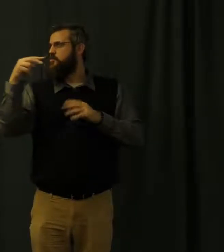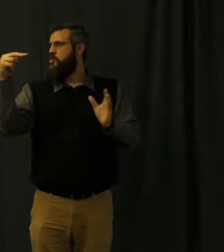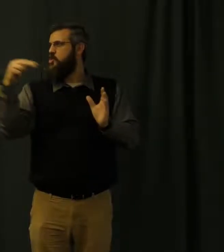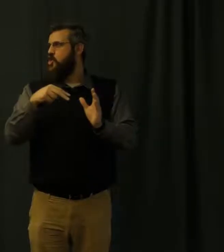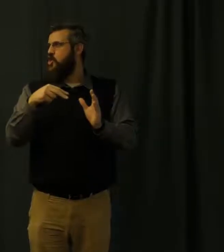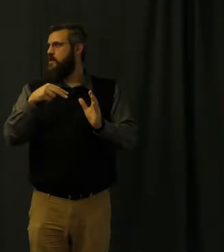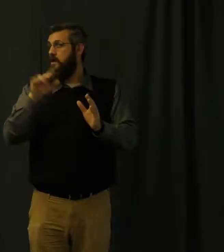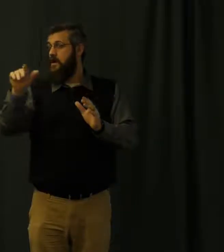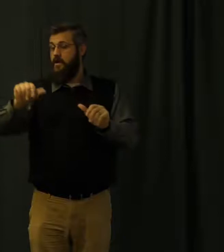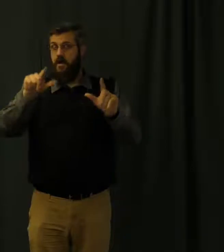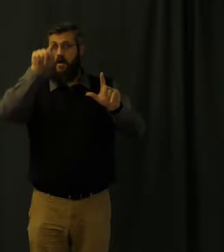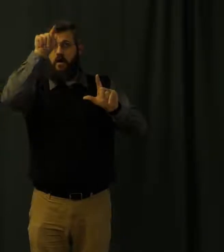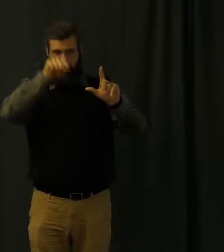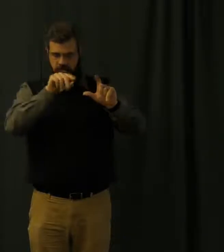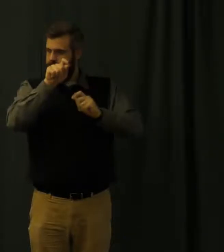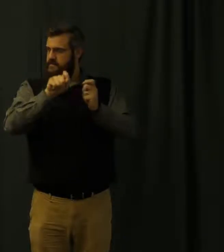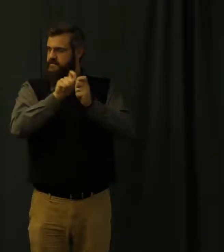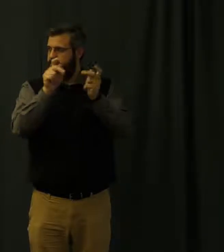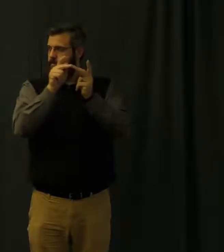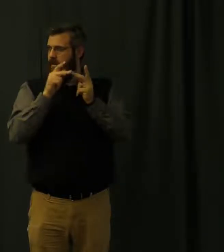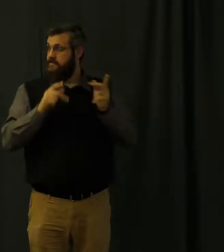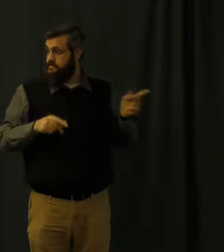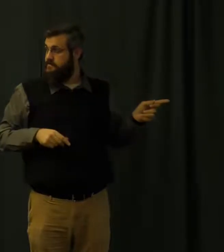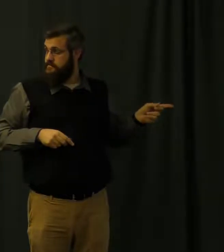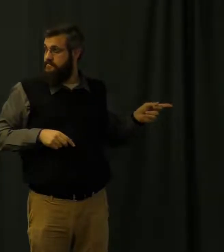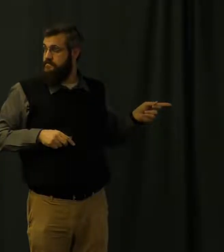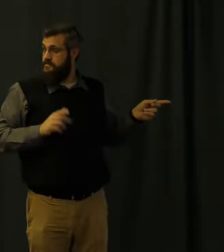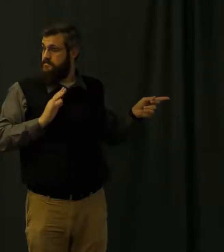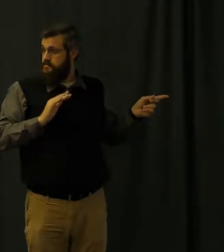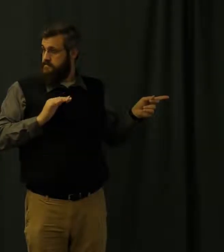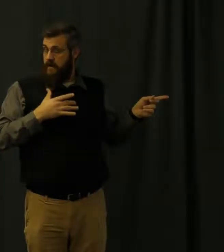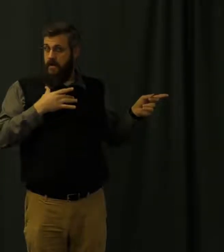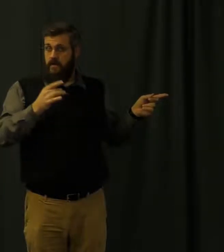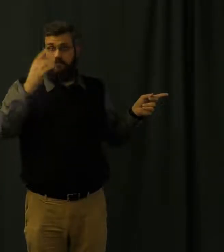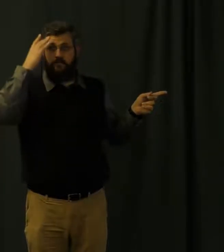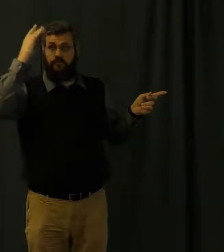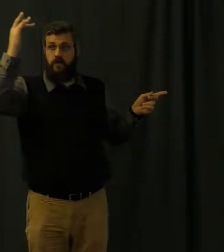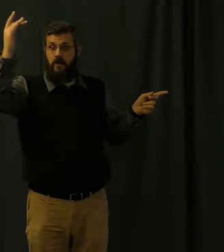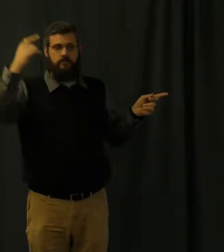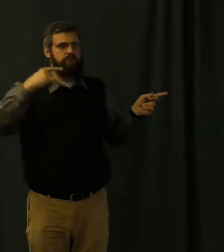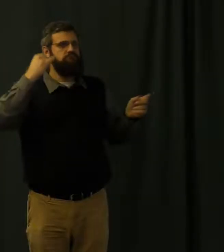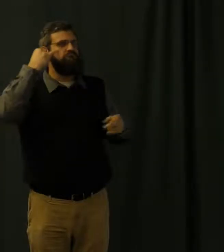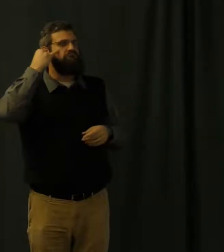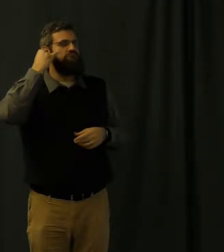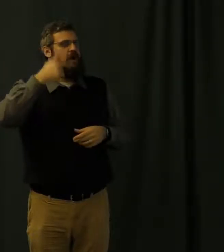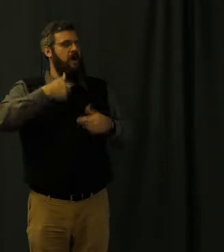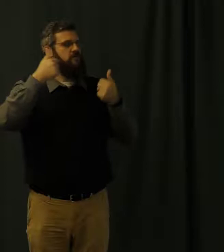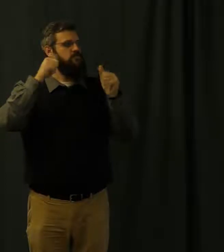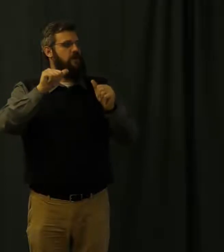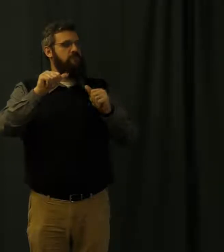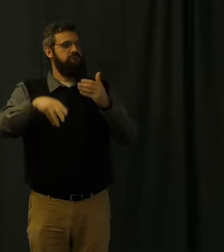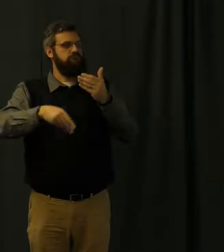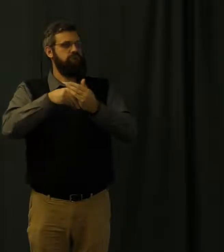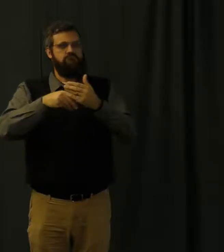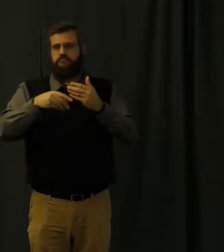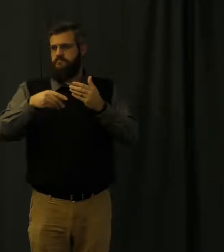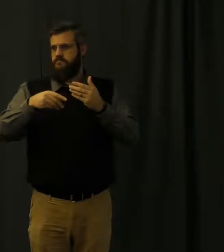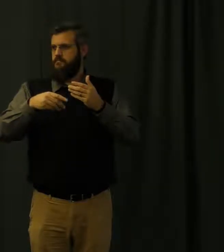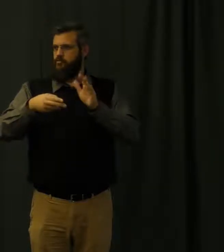take him straight there. Now, what I really like about Google is, let's say I try to tag